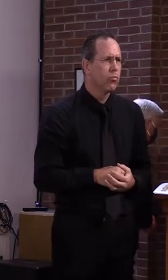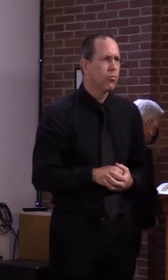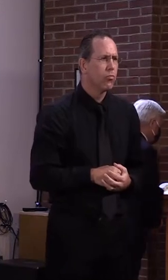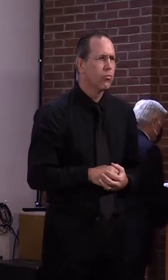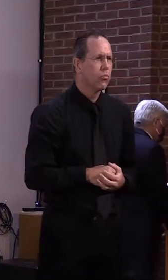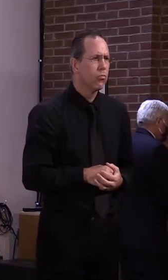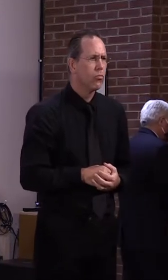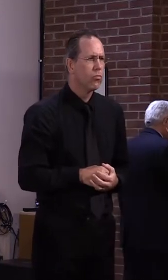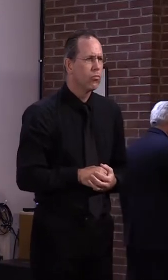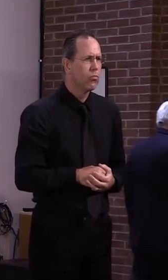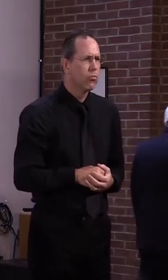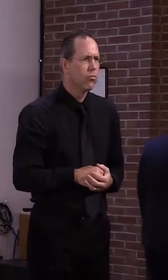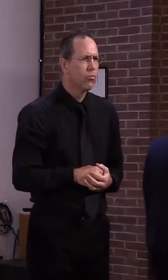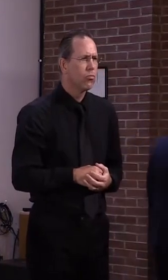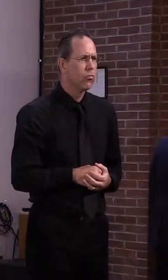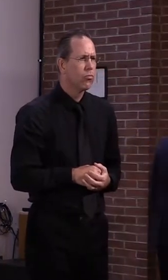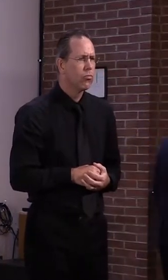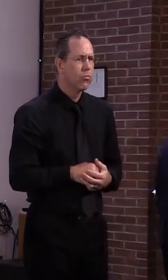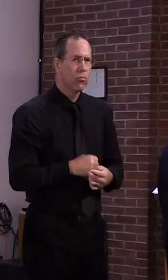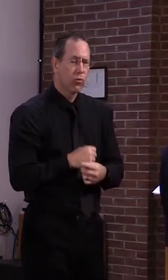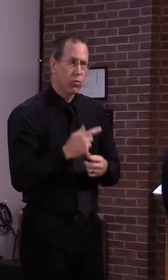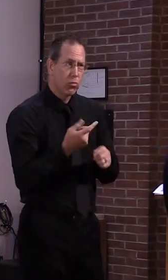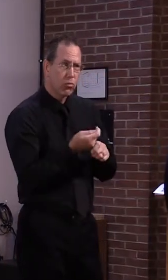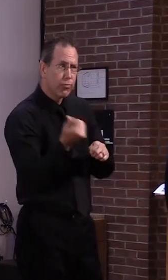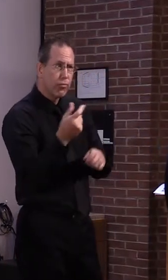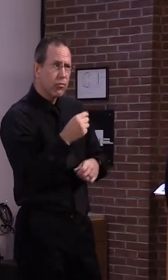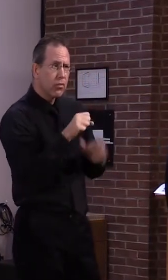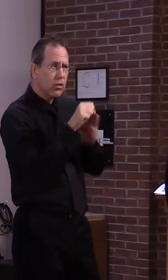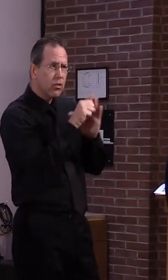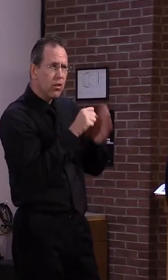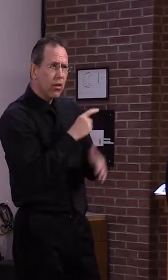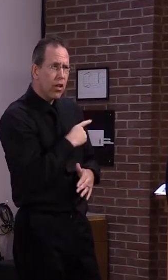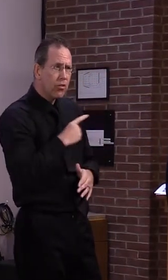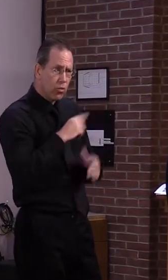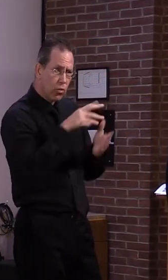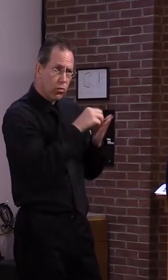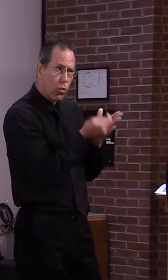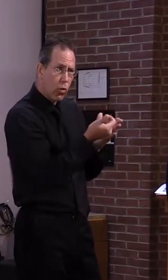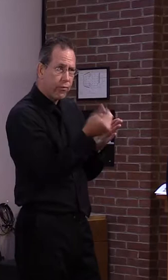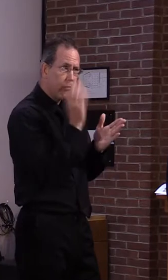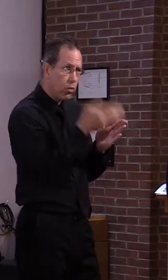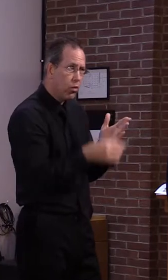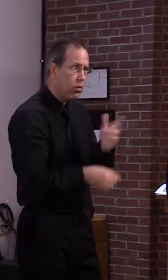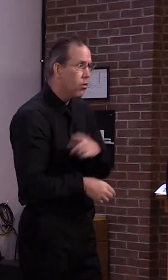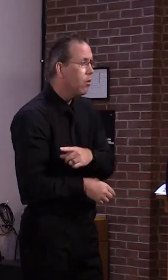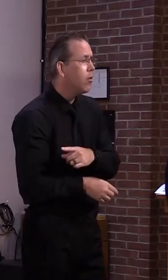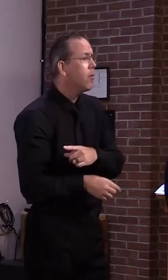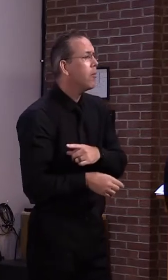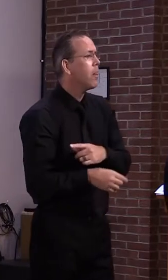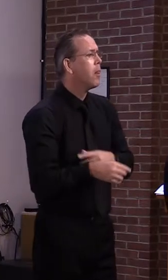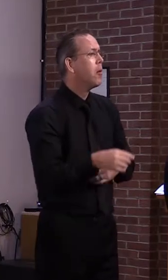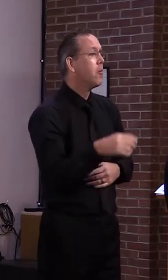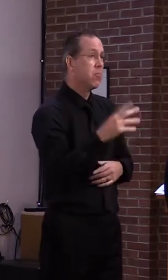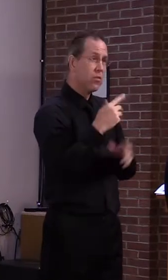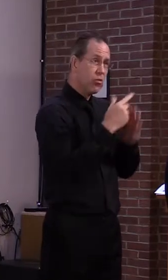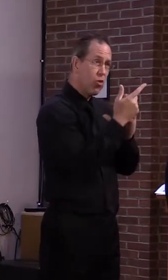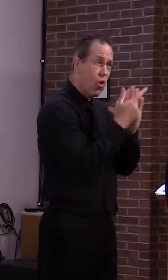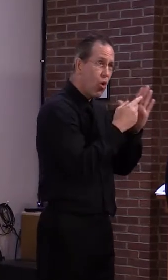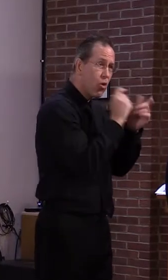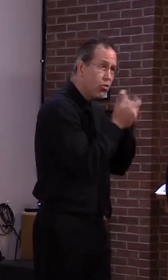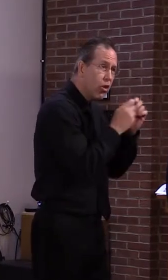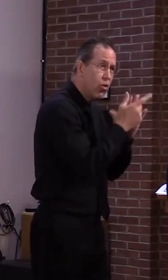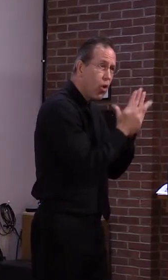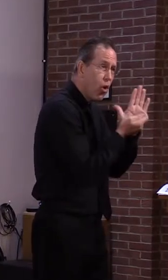willing to listen. We want to be better. We want to, again, provide for the safety of Vermonters. I mean, public safety, from my perspective, is the